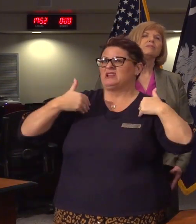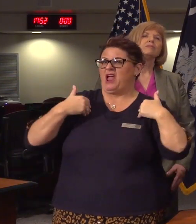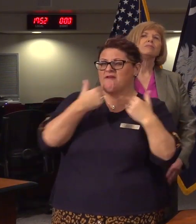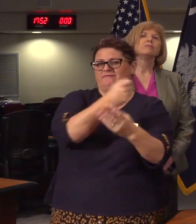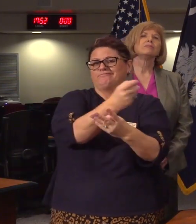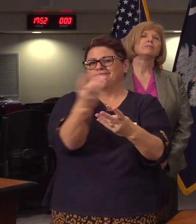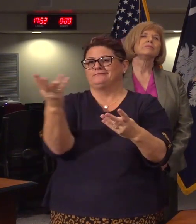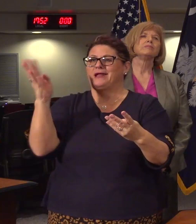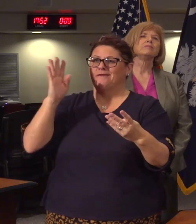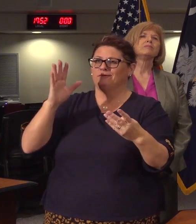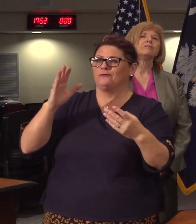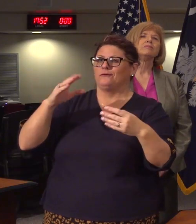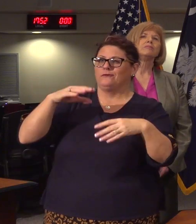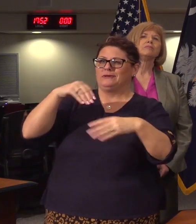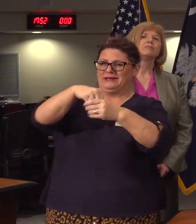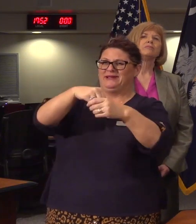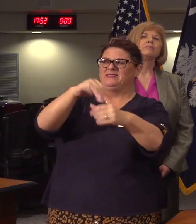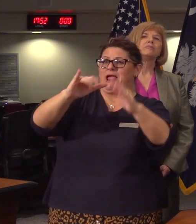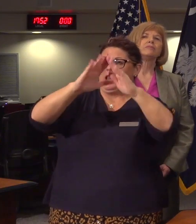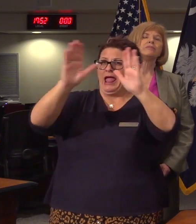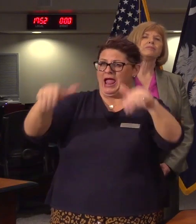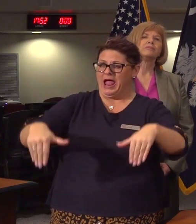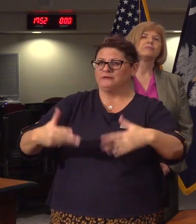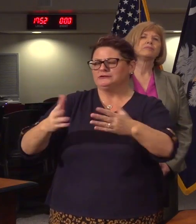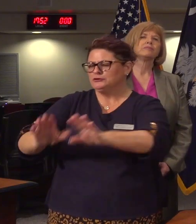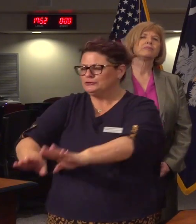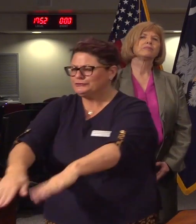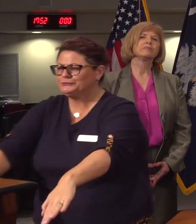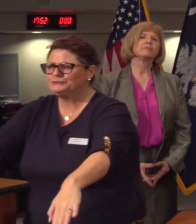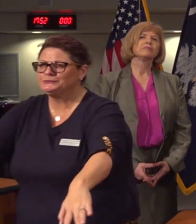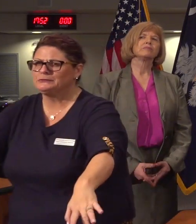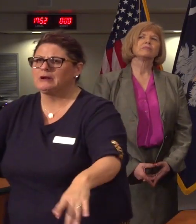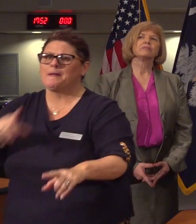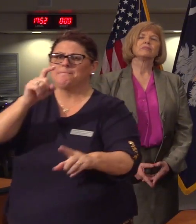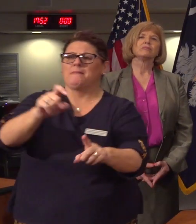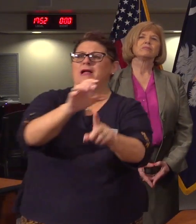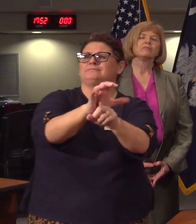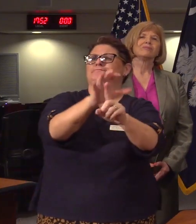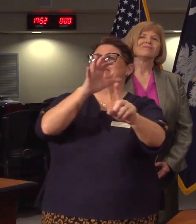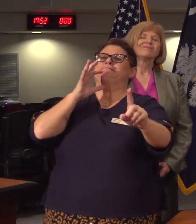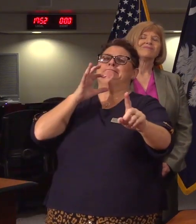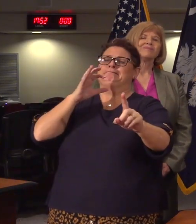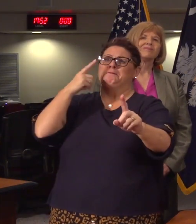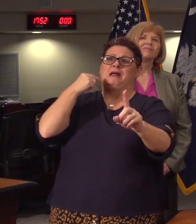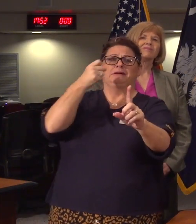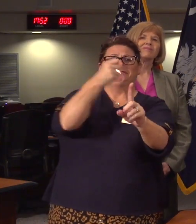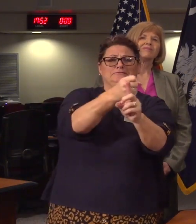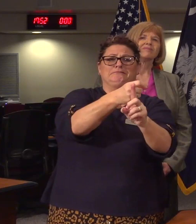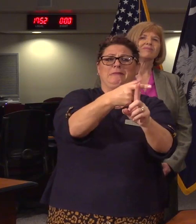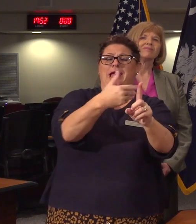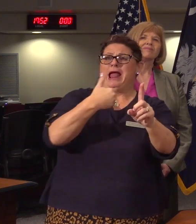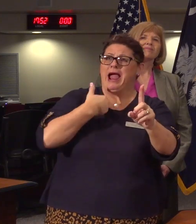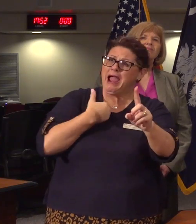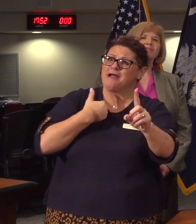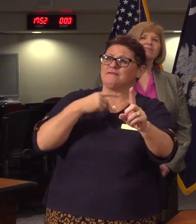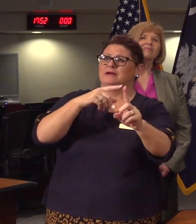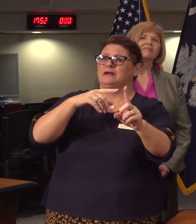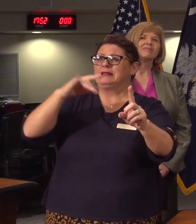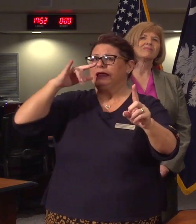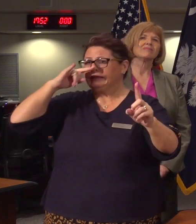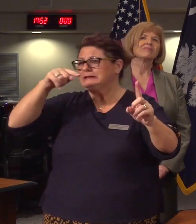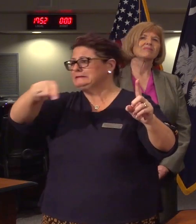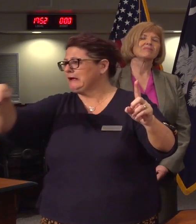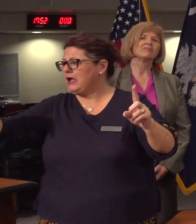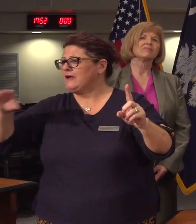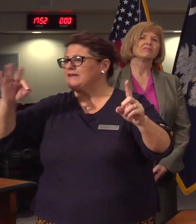may have young children to care for and they have to be self-quarantined, any guidelines for maybe a parent who has to take care of a child but